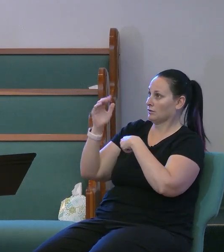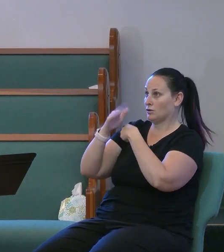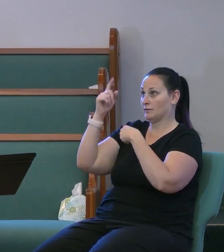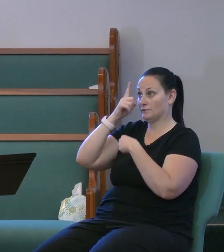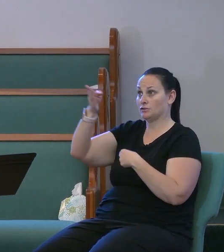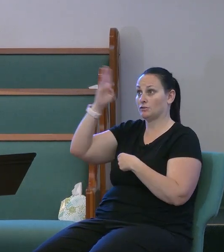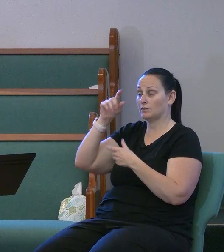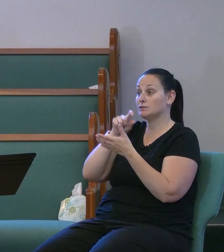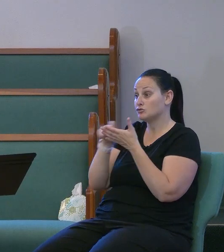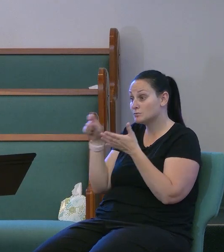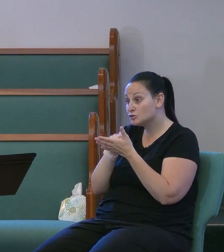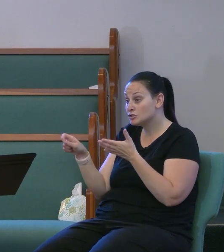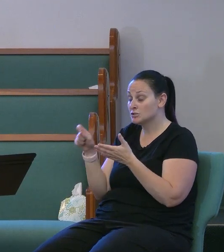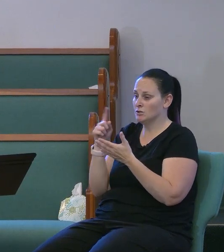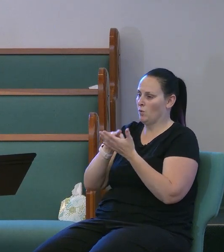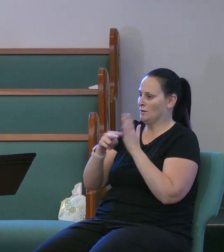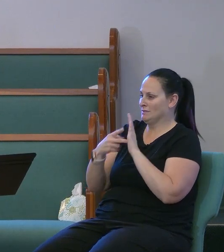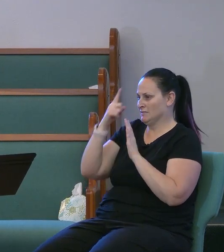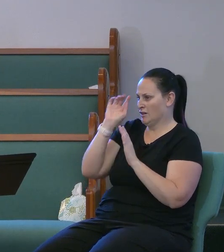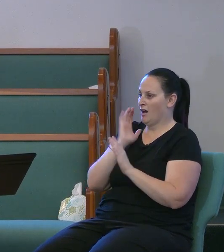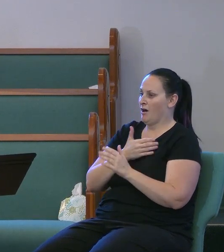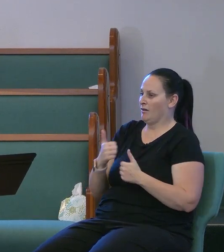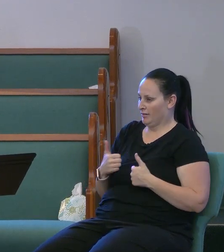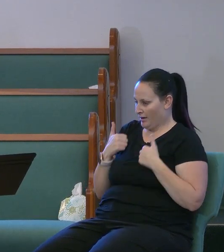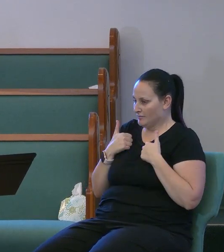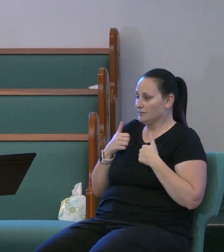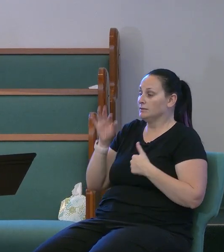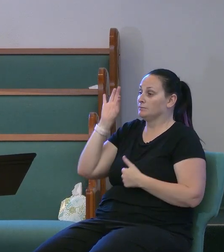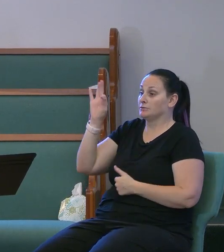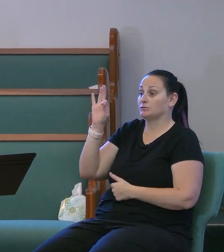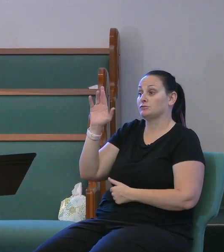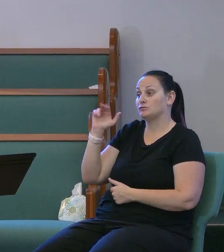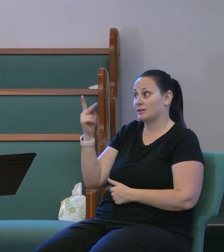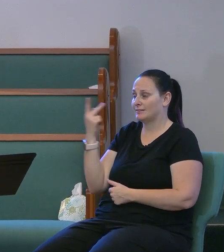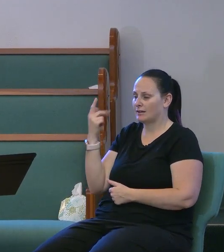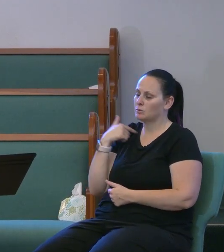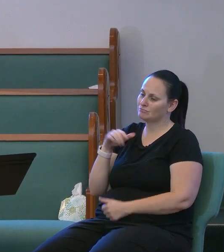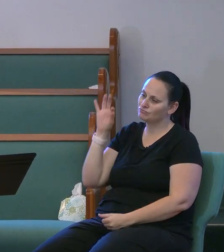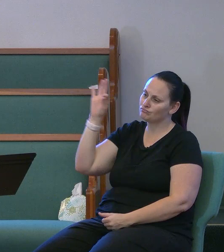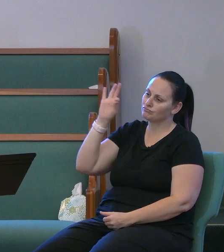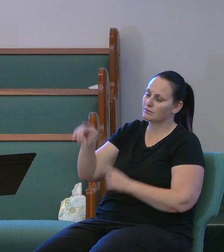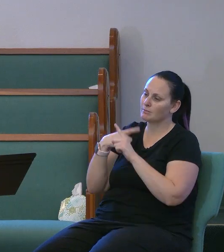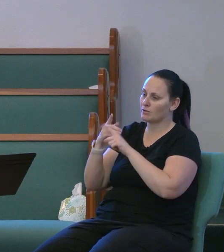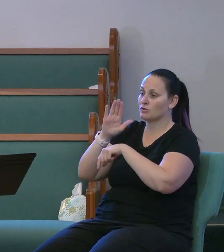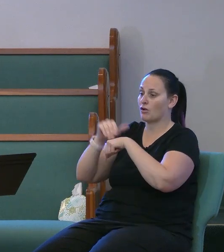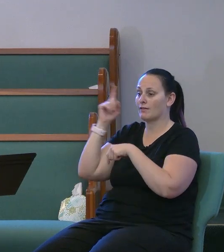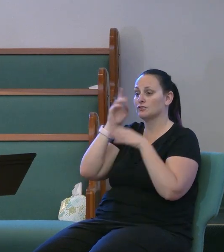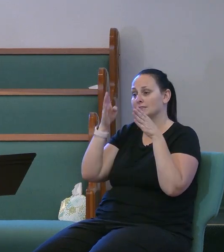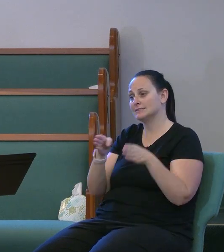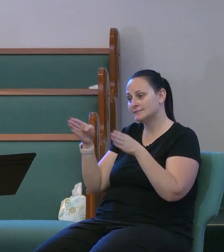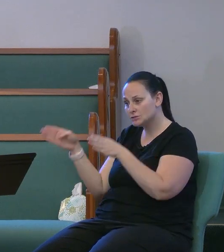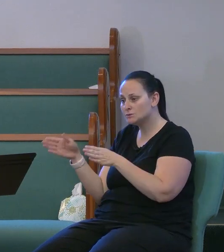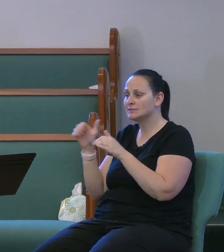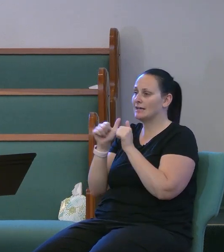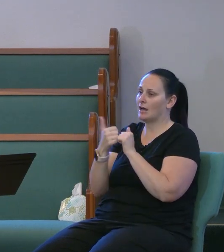the scriptures and what it means for our life. Pastor Frank and I have preached on the call of individuals and how